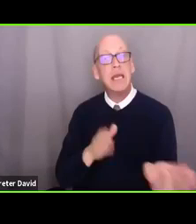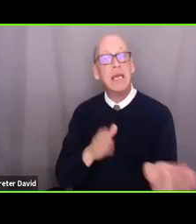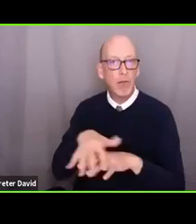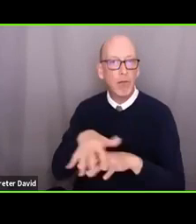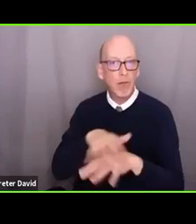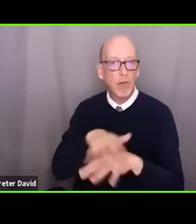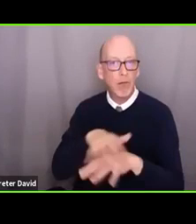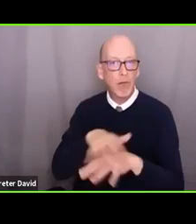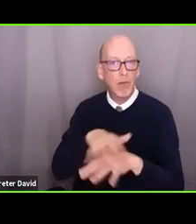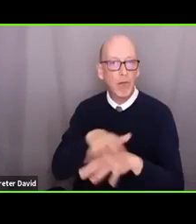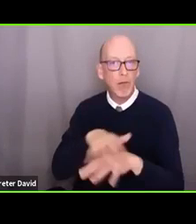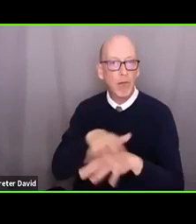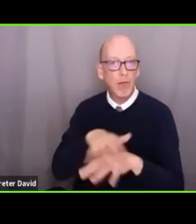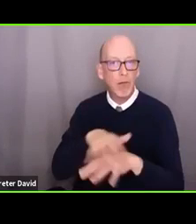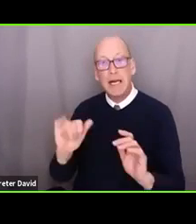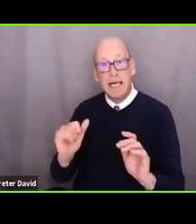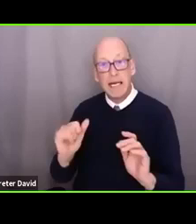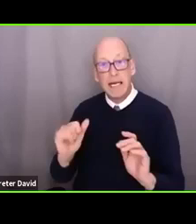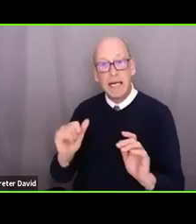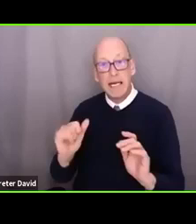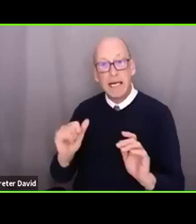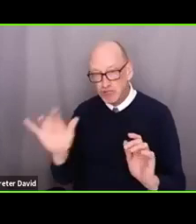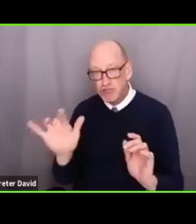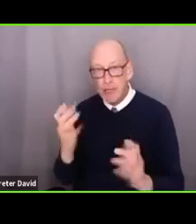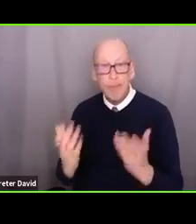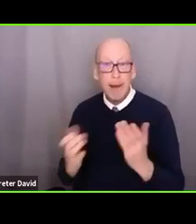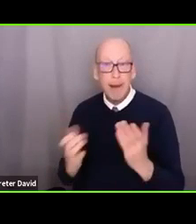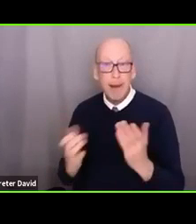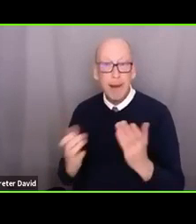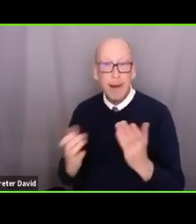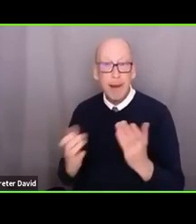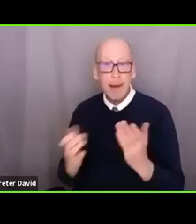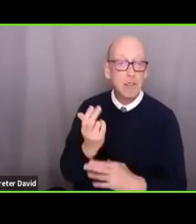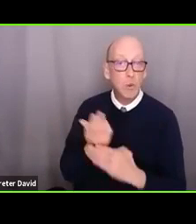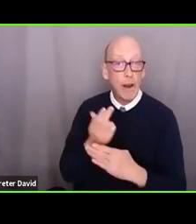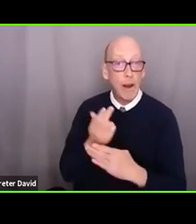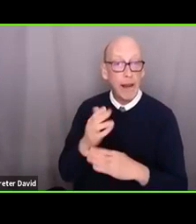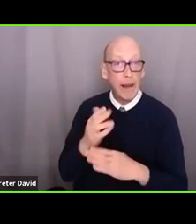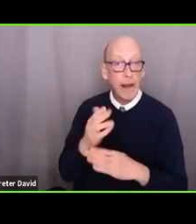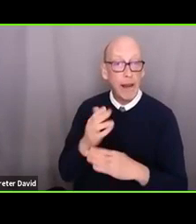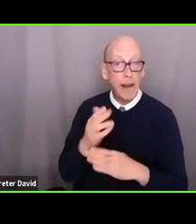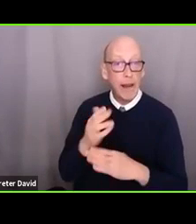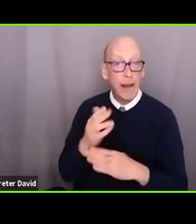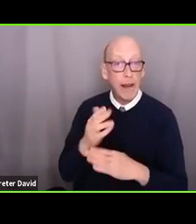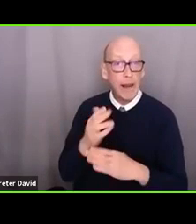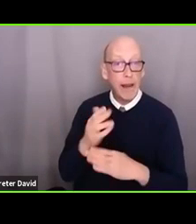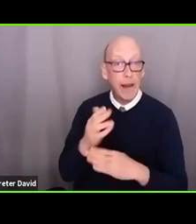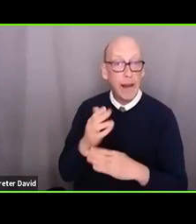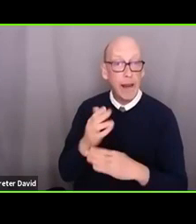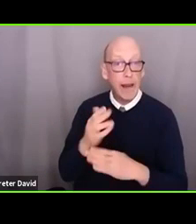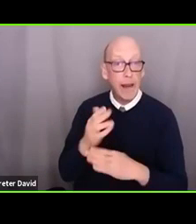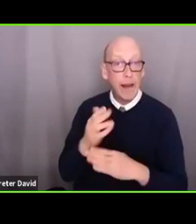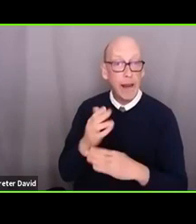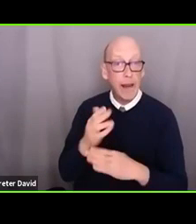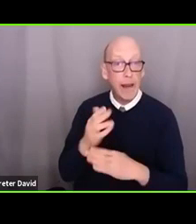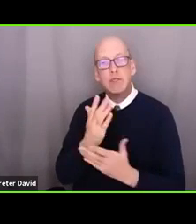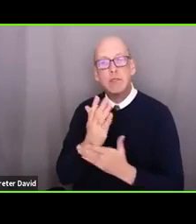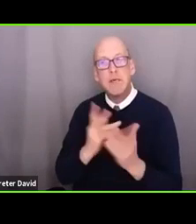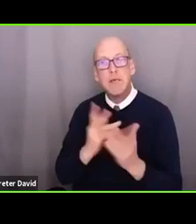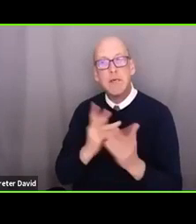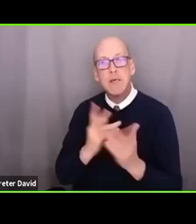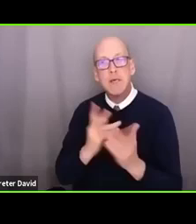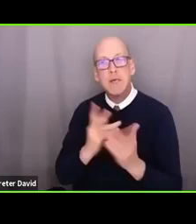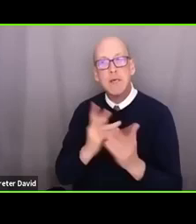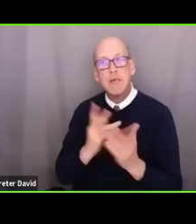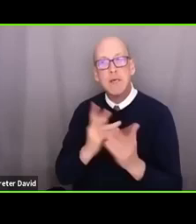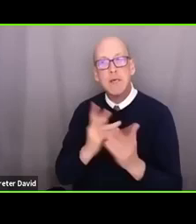registers might be wearing gloves, or they may not. But again, those are some of the concerns that I know that was posed this morning on a question to us. So I want to